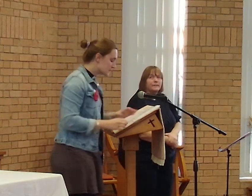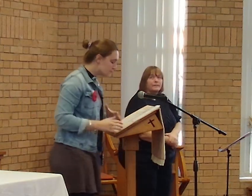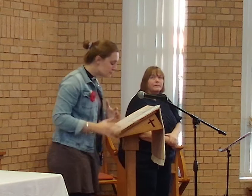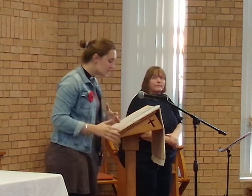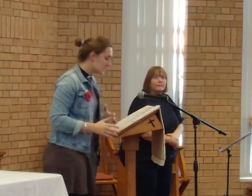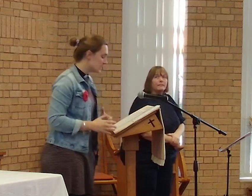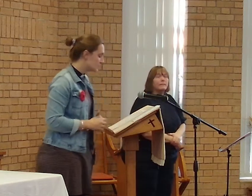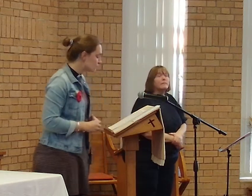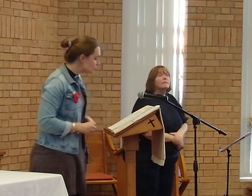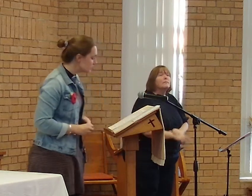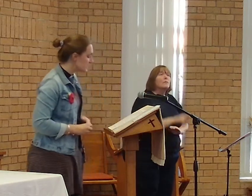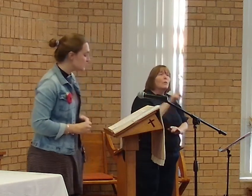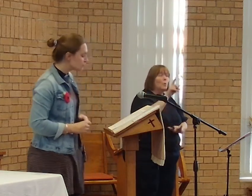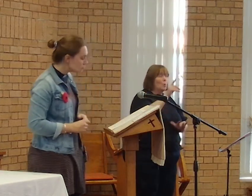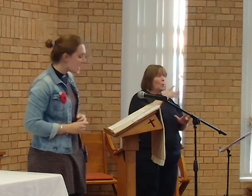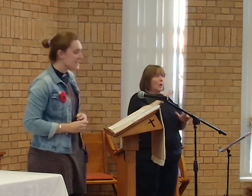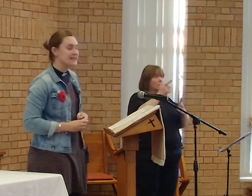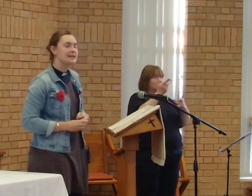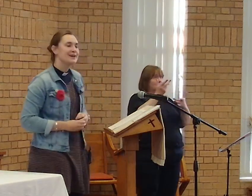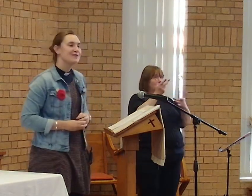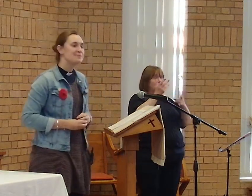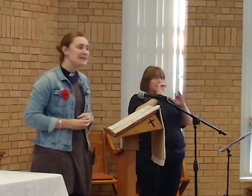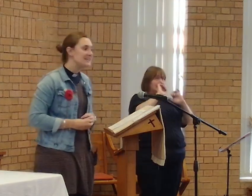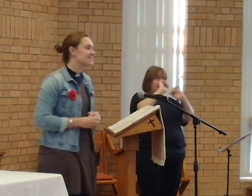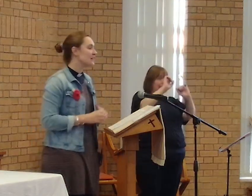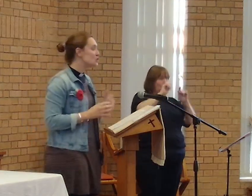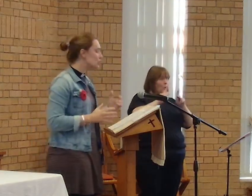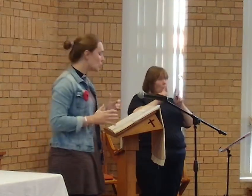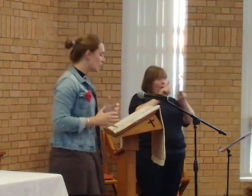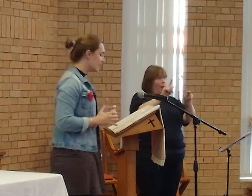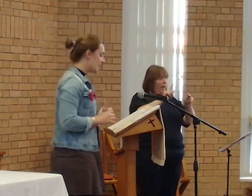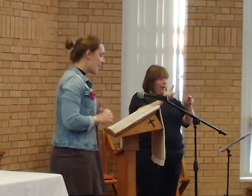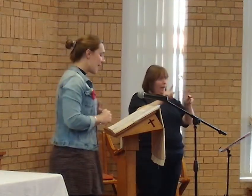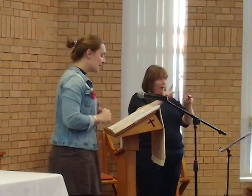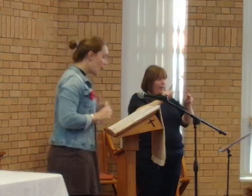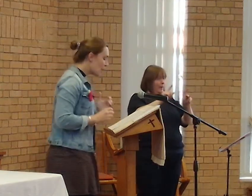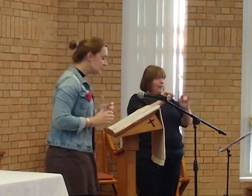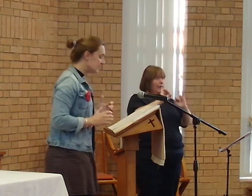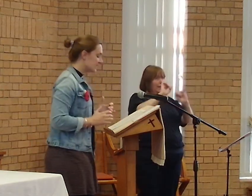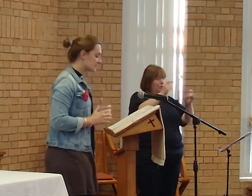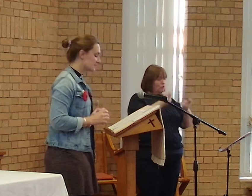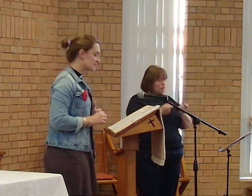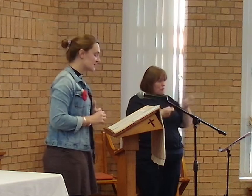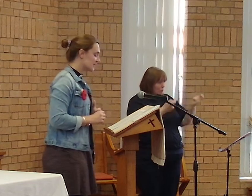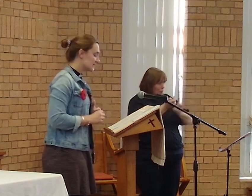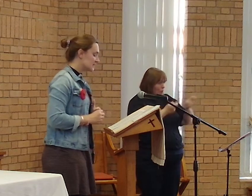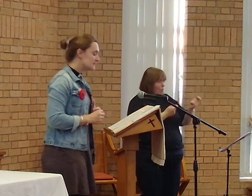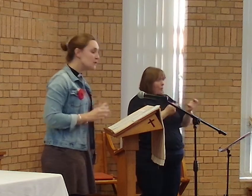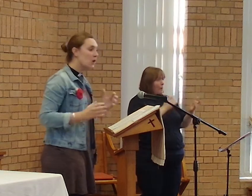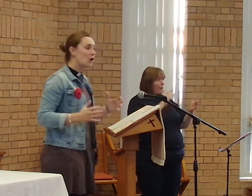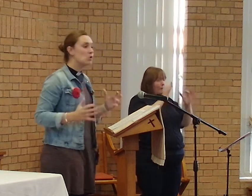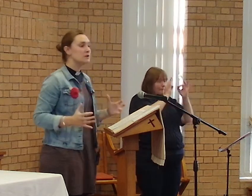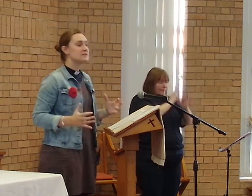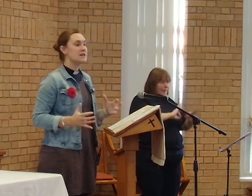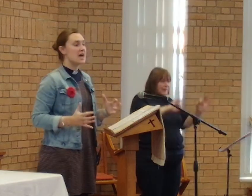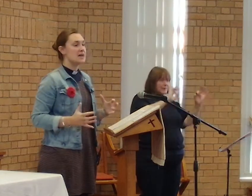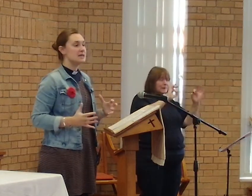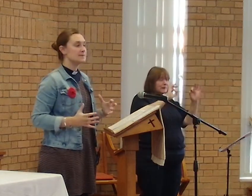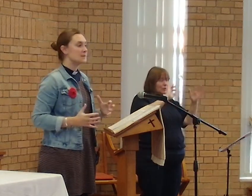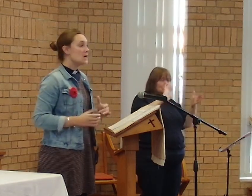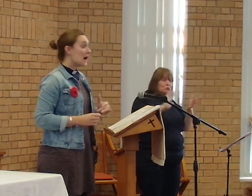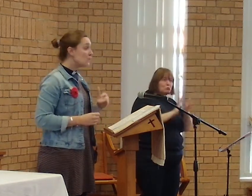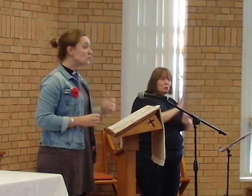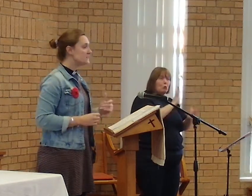God wants to bring his rule and his reign of peace and joy and holiness to our world